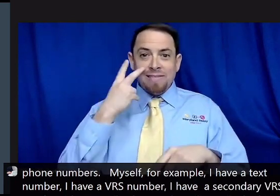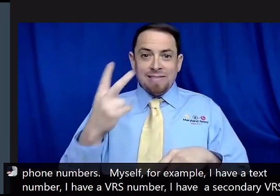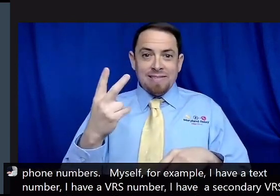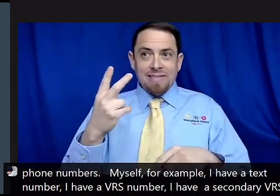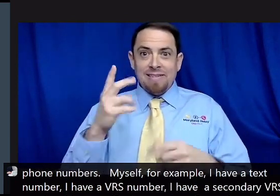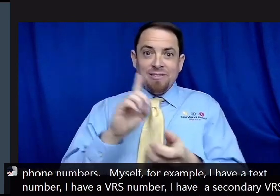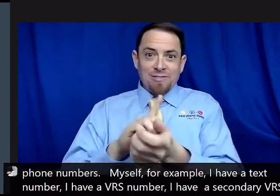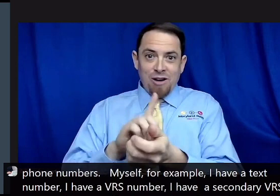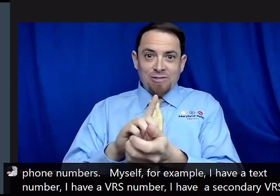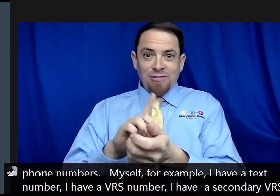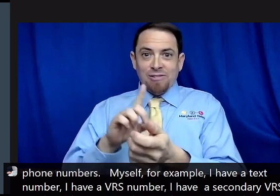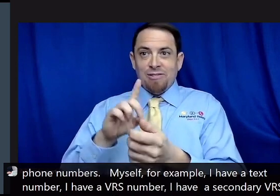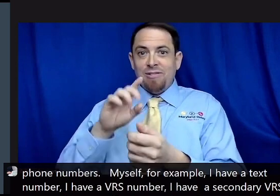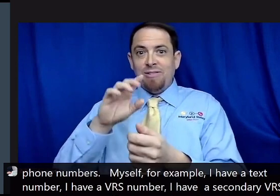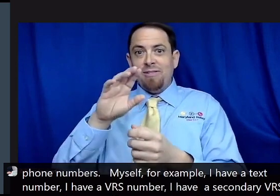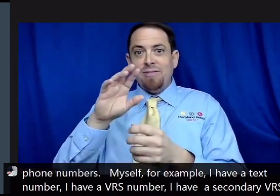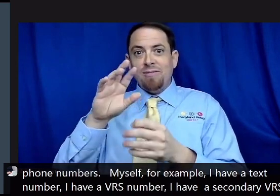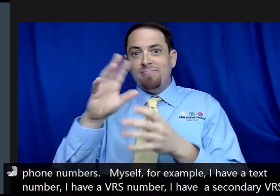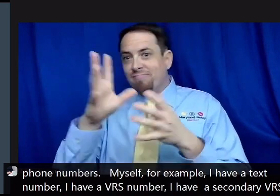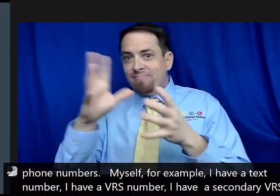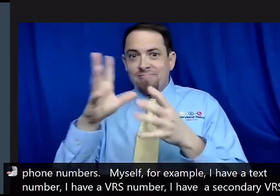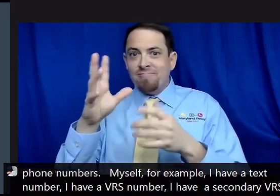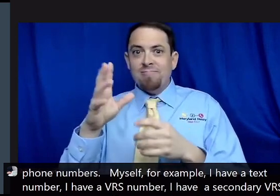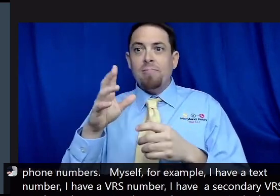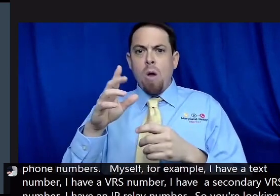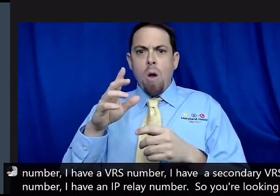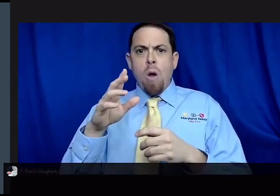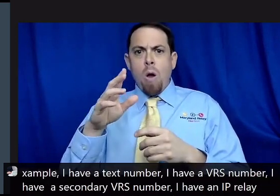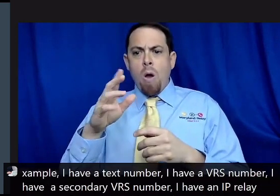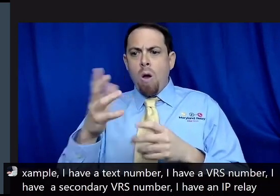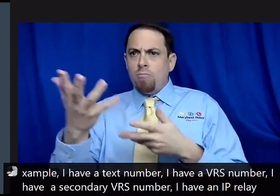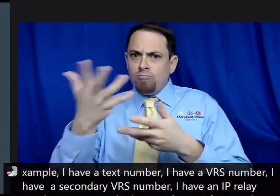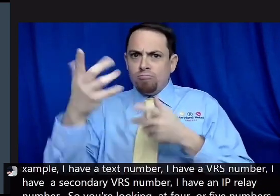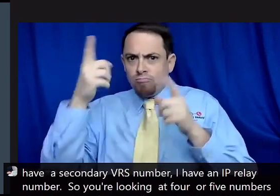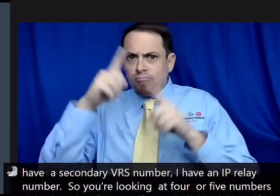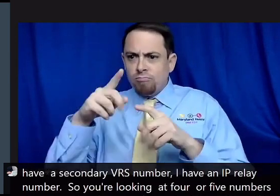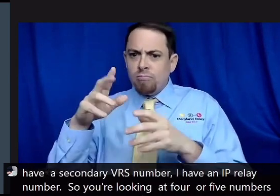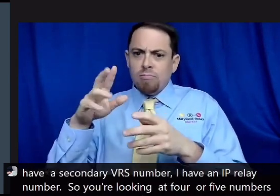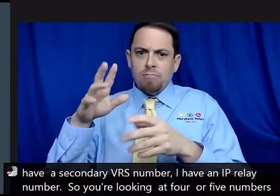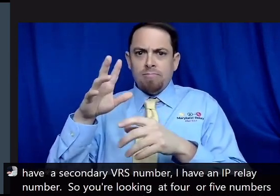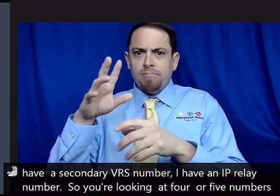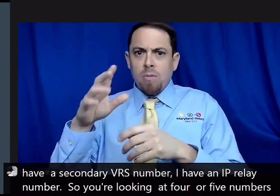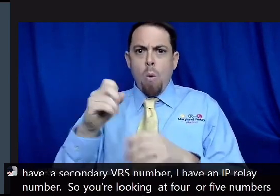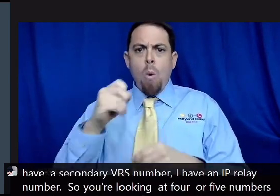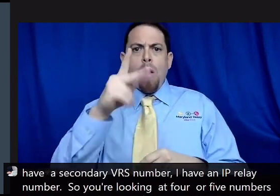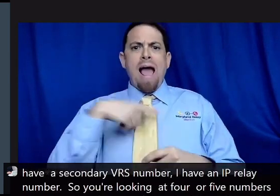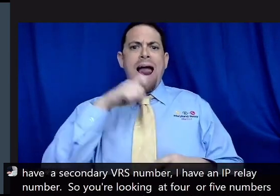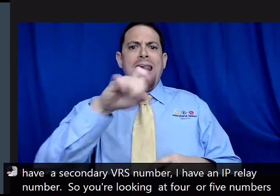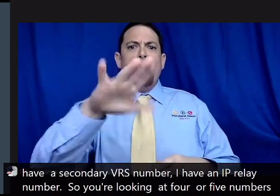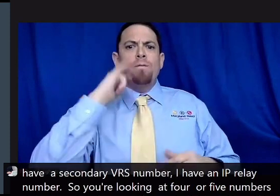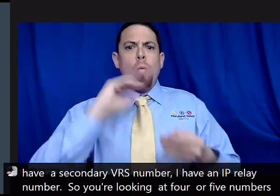individual. Now, if I want to go interact at a doctor's appointment,